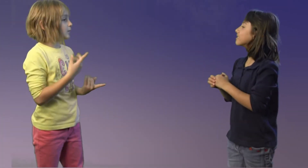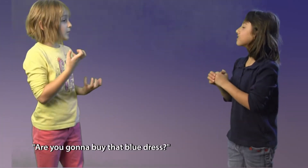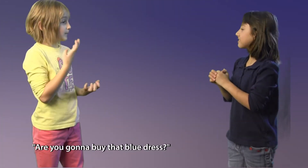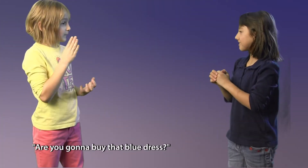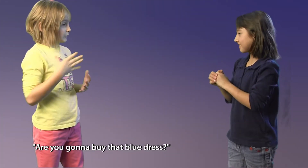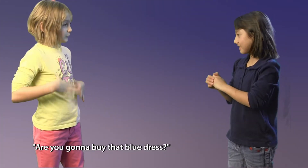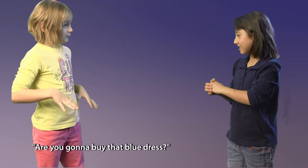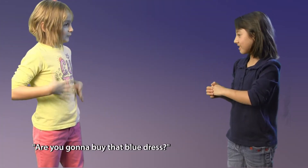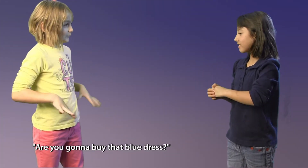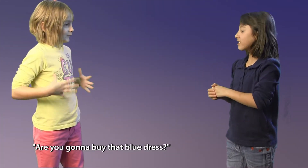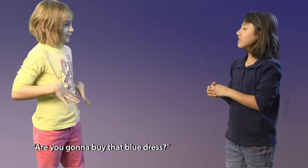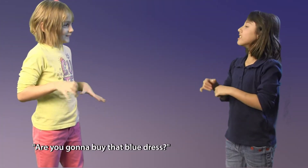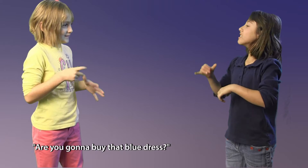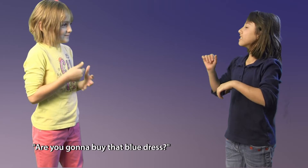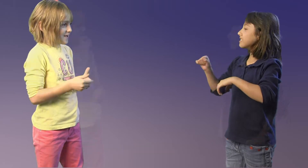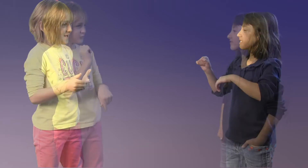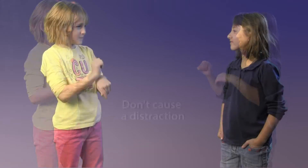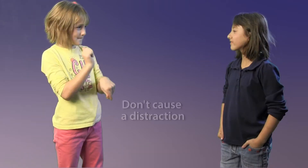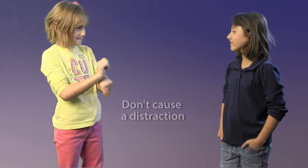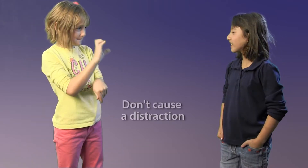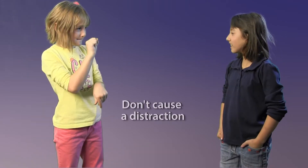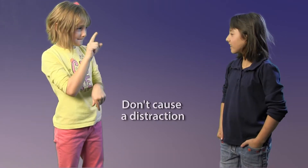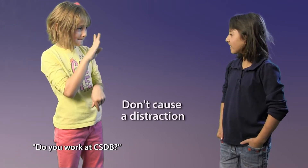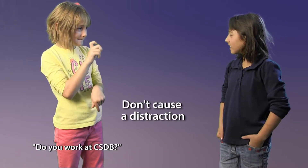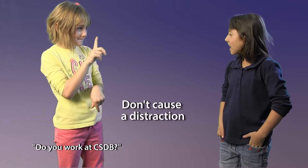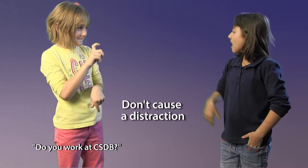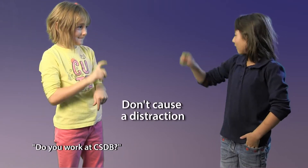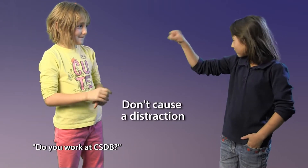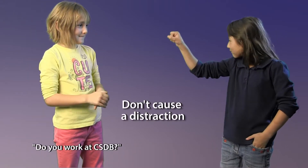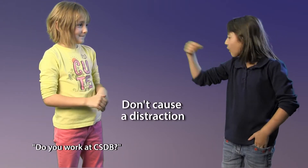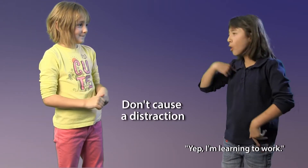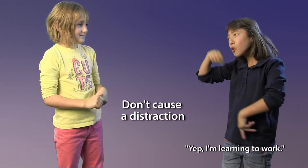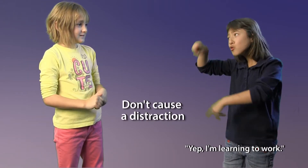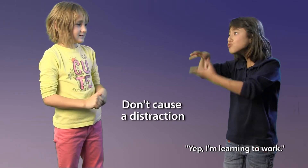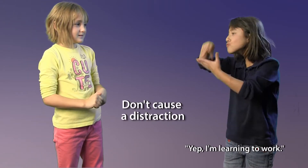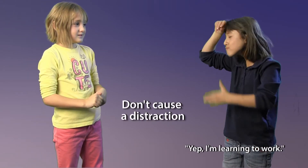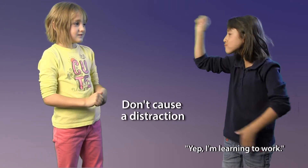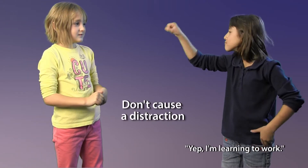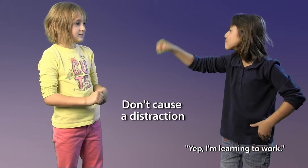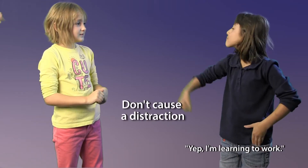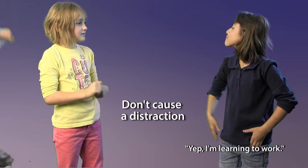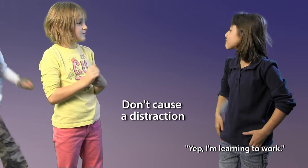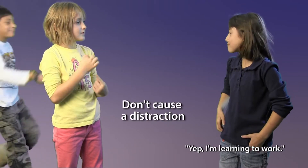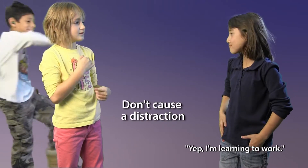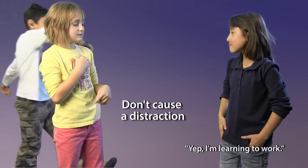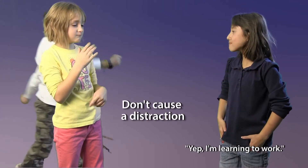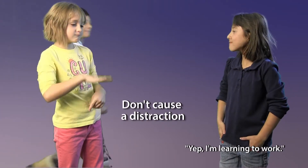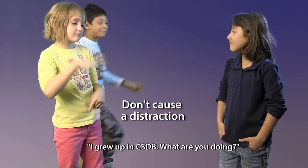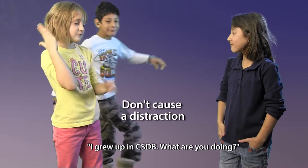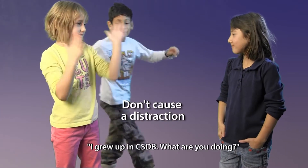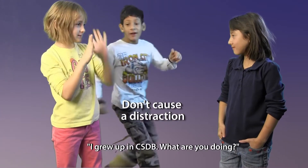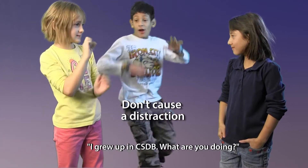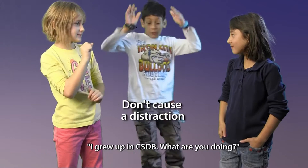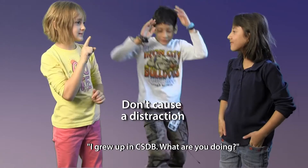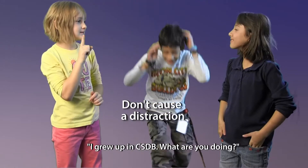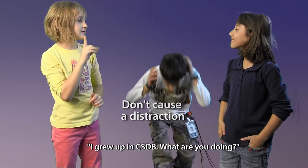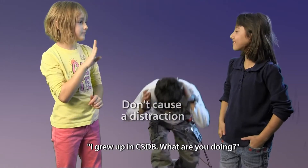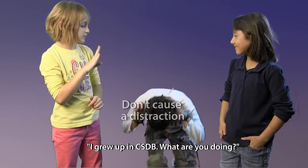Are you going to buy that blue dress? Do you work at CSDB? Yep. I'm learning to work. I grew up in CSDB.